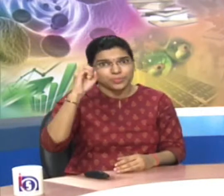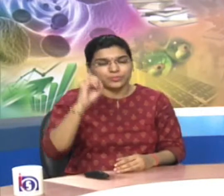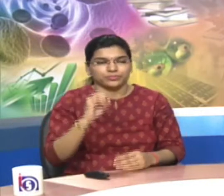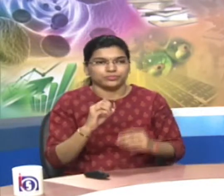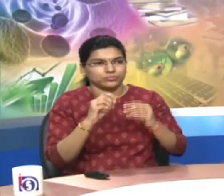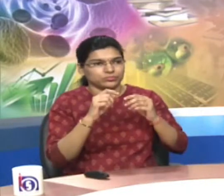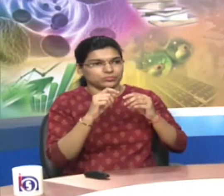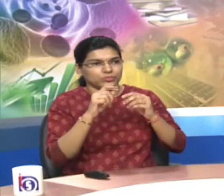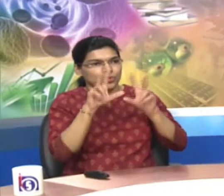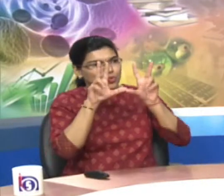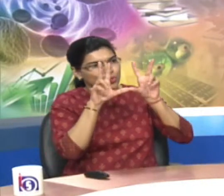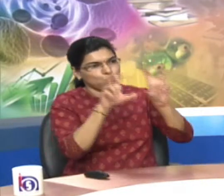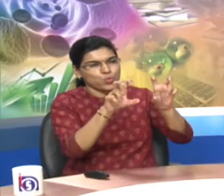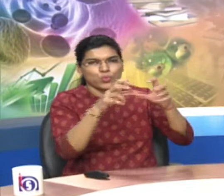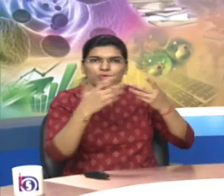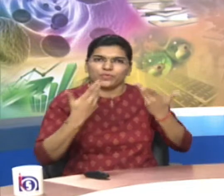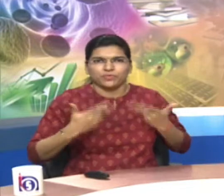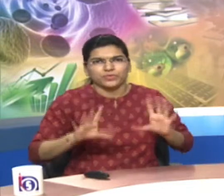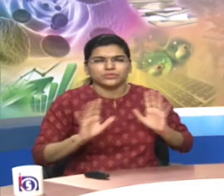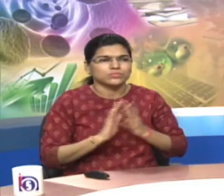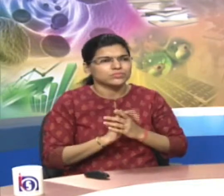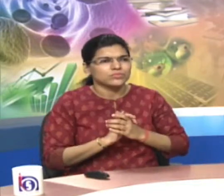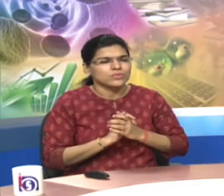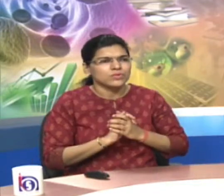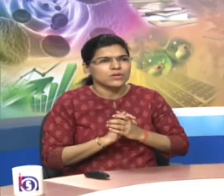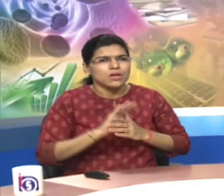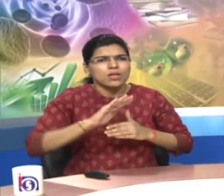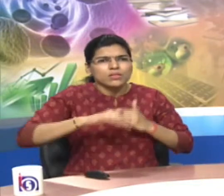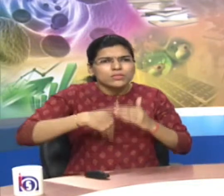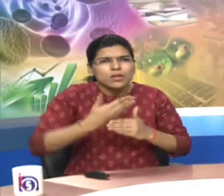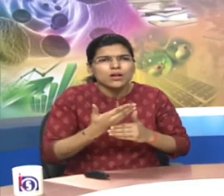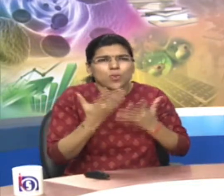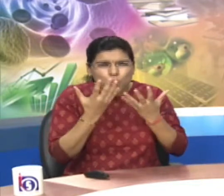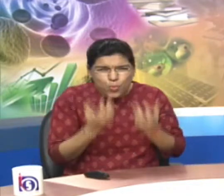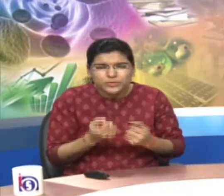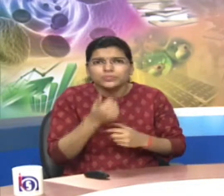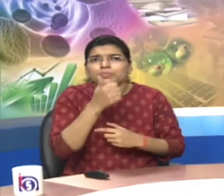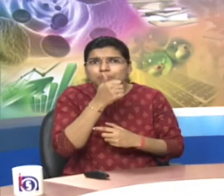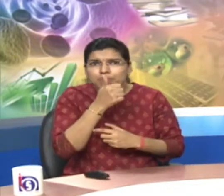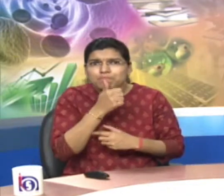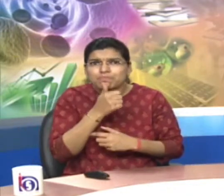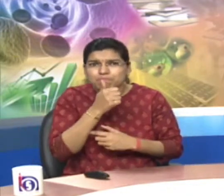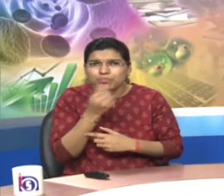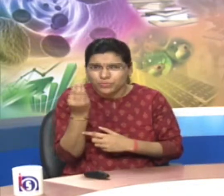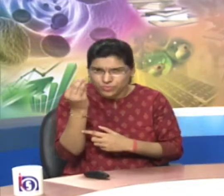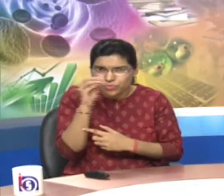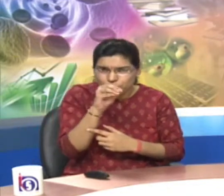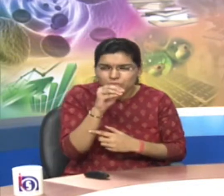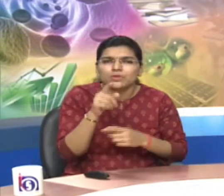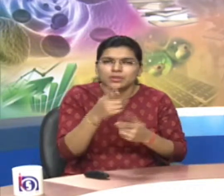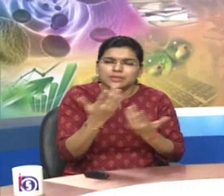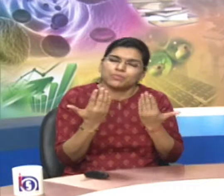We all know that protecting a data is useful and we have protected,